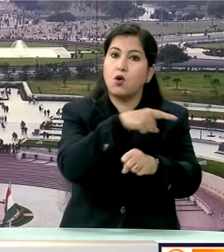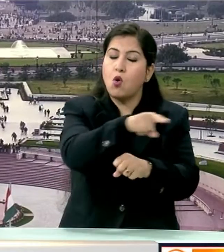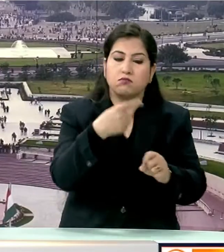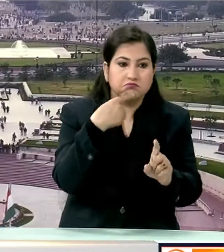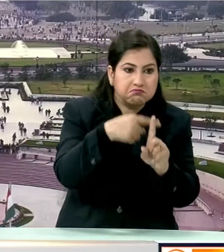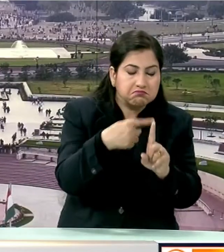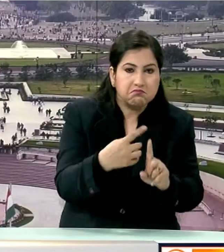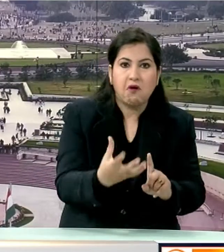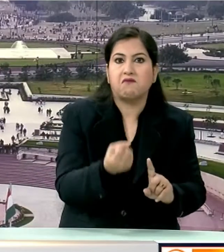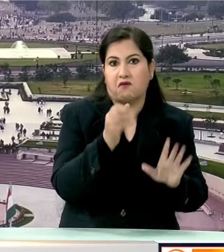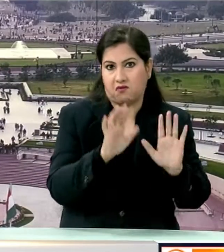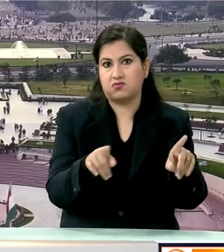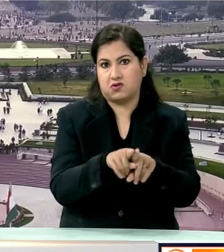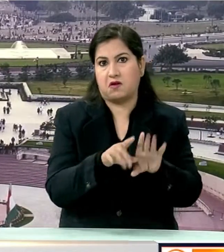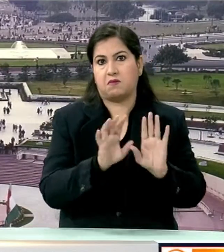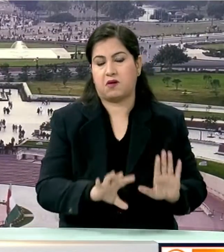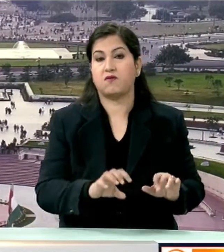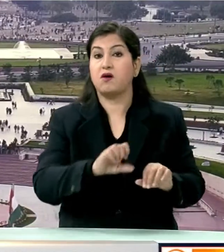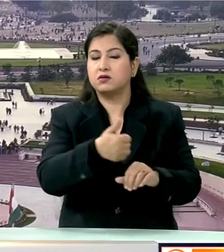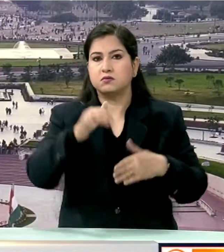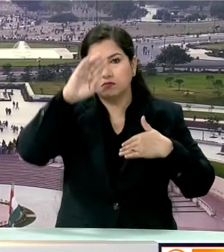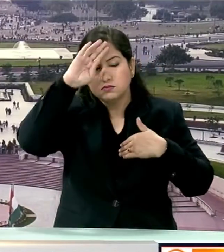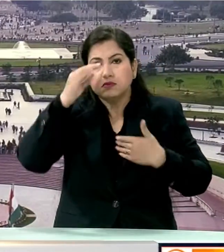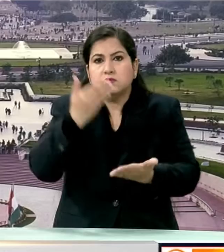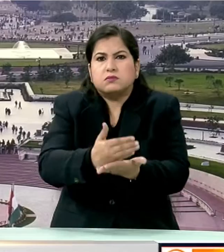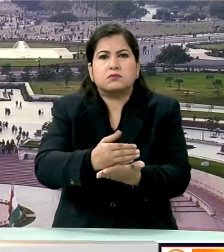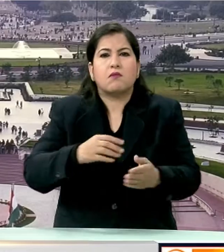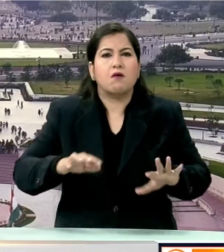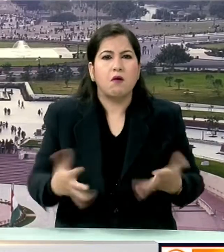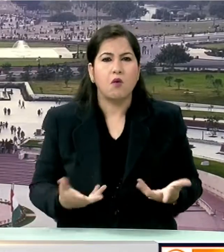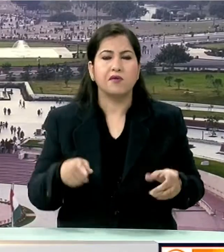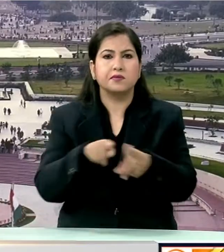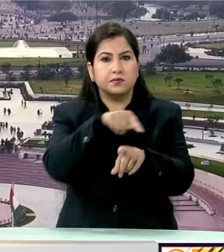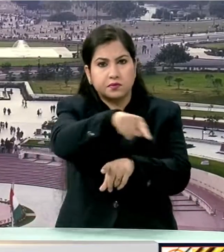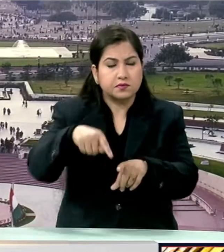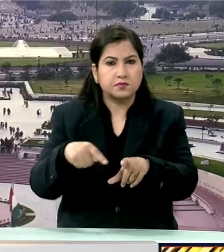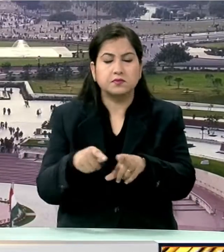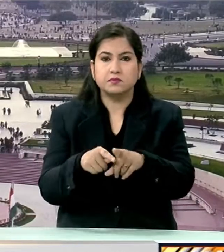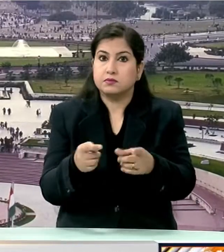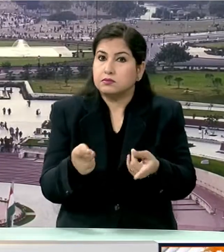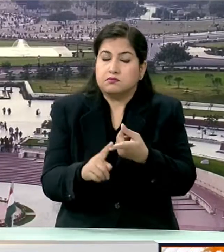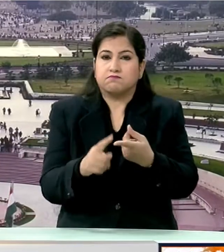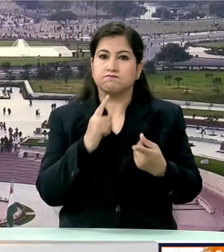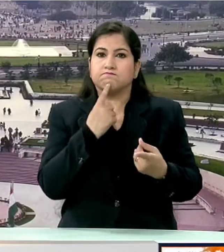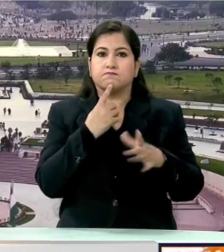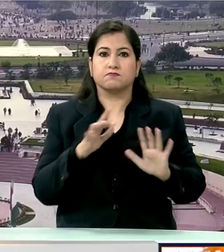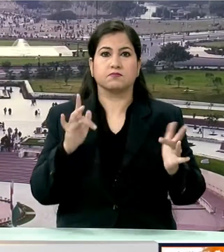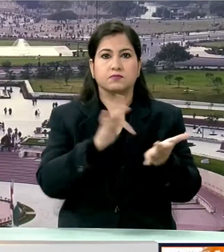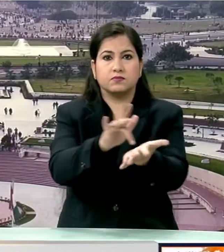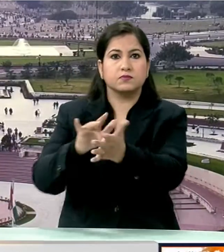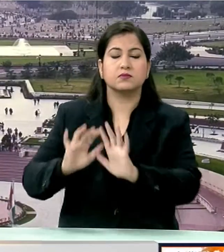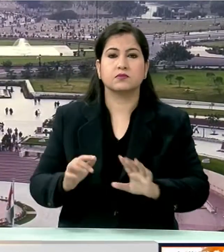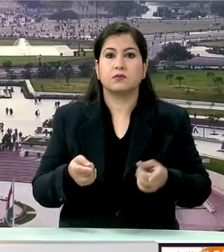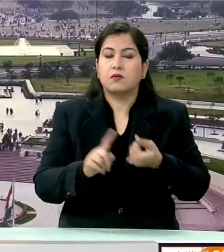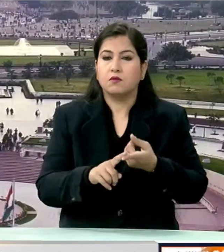virus. Africa's Centers for Disease Control and Prevention says it has activated its Emergency Operation Center for